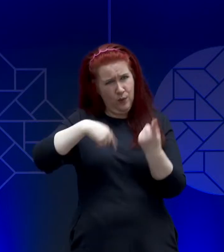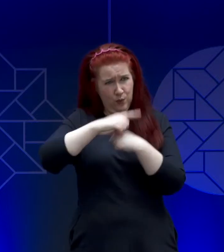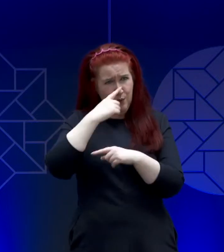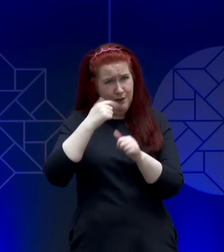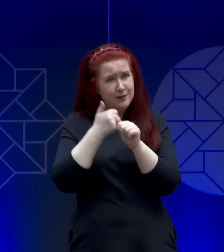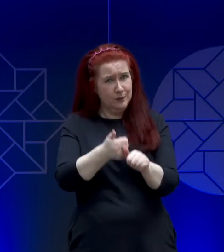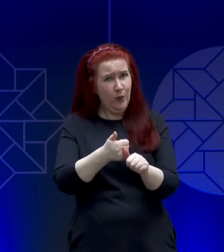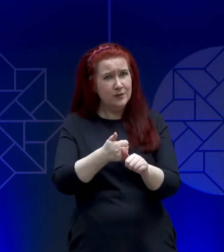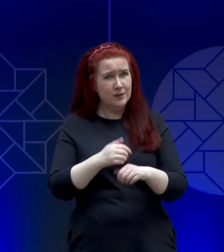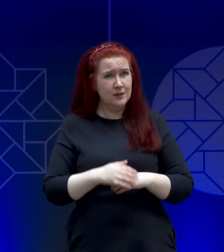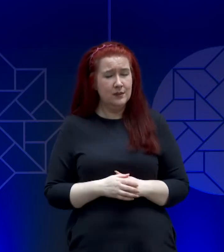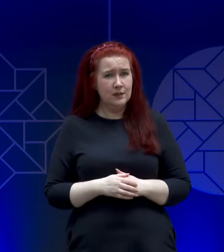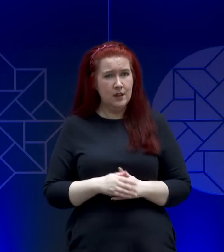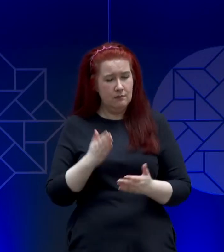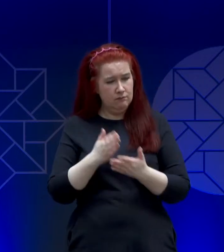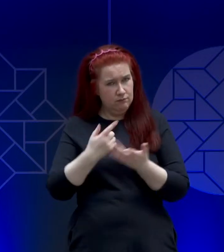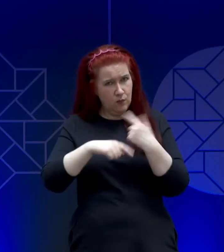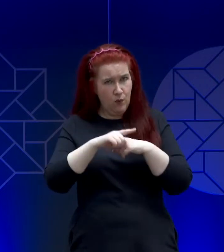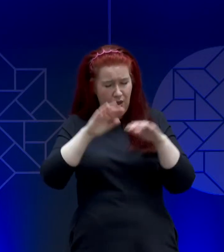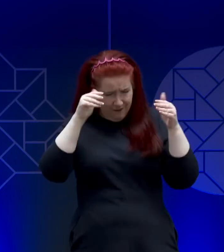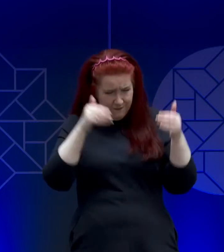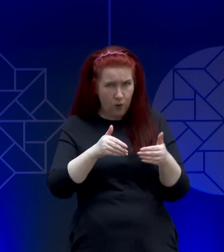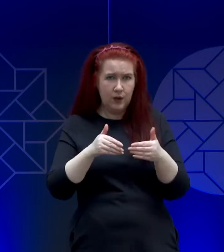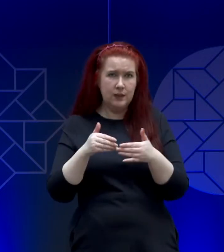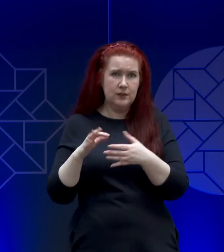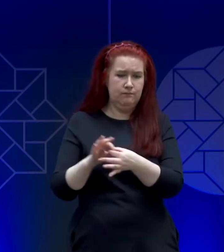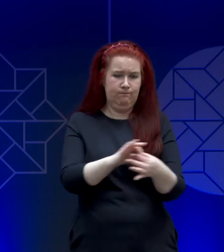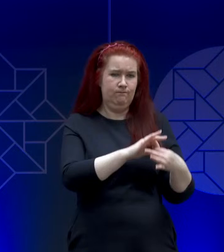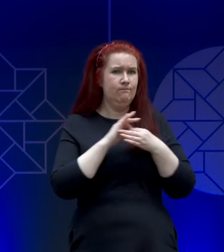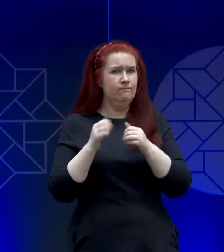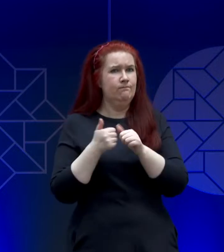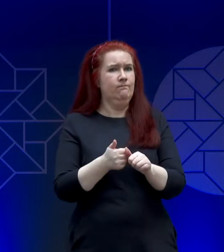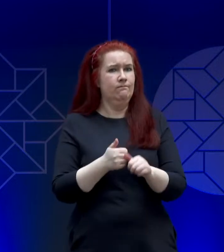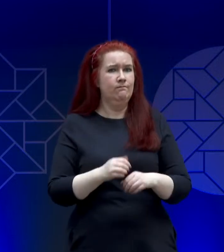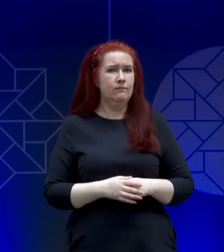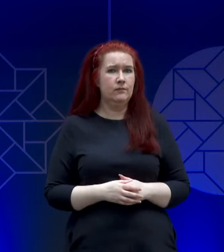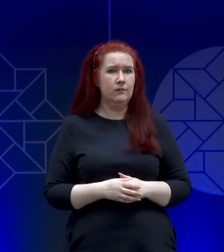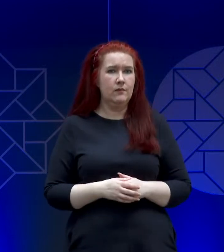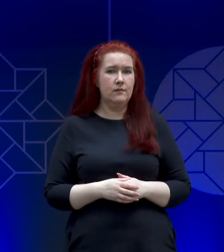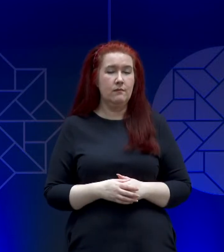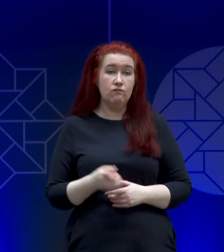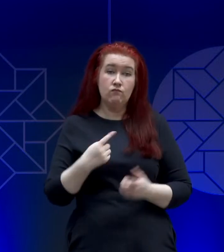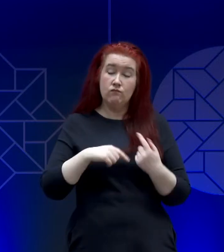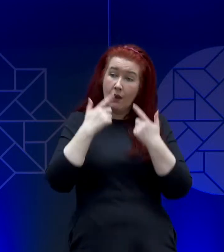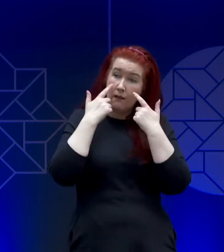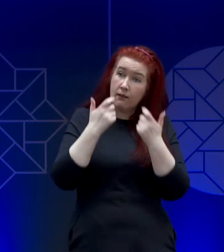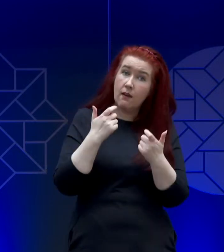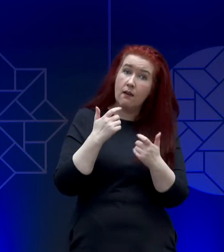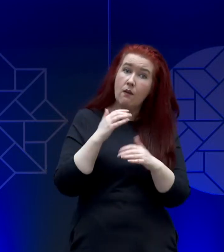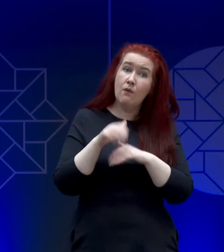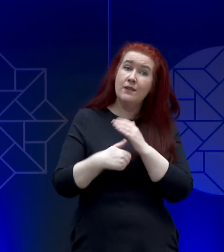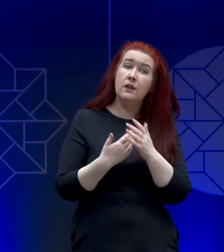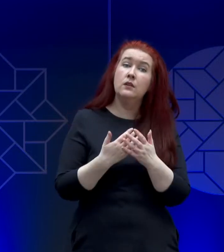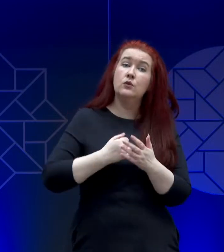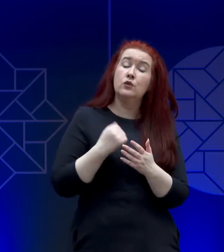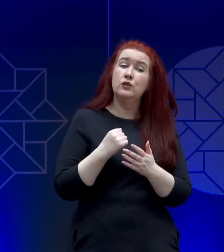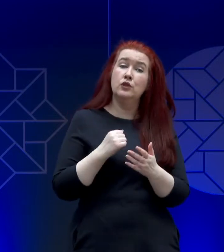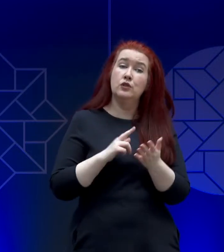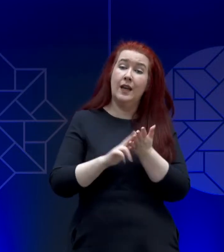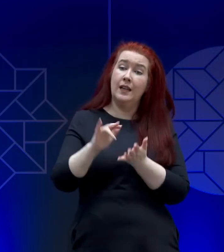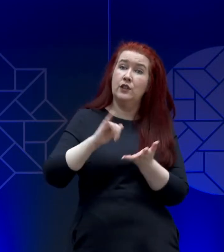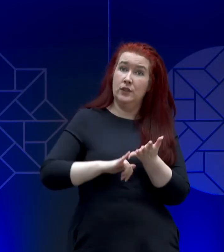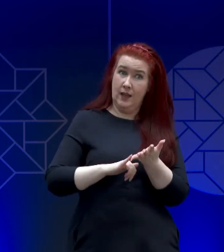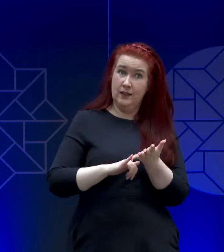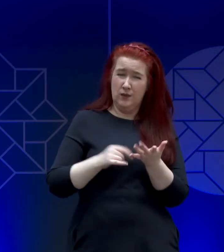behind, a real focus of common purpose. If we care about Scotland's NHS, and we